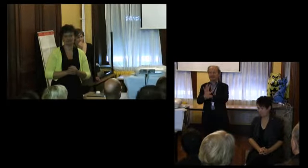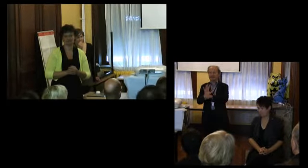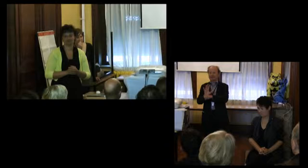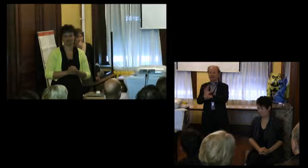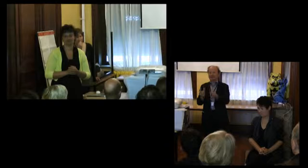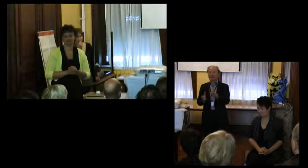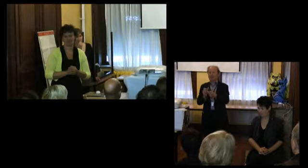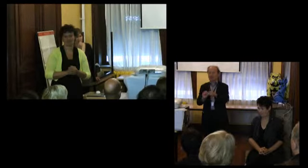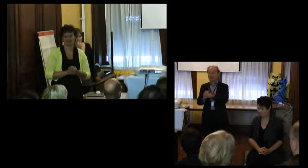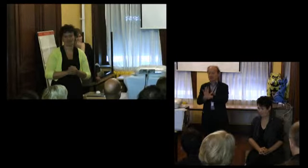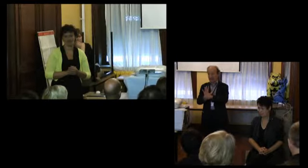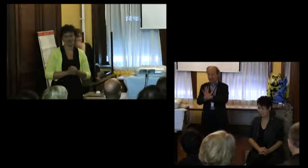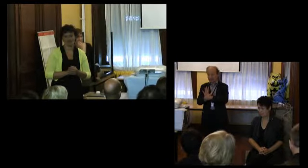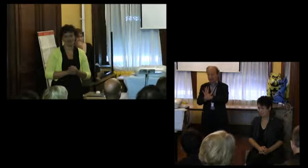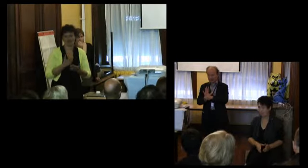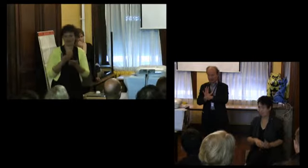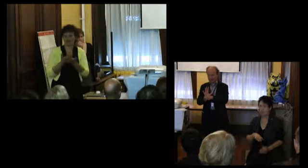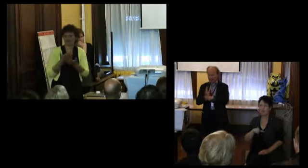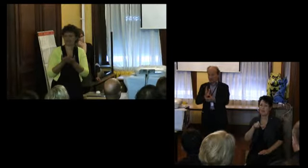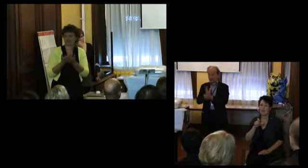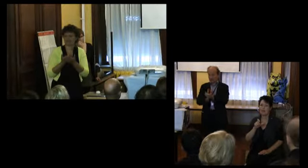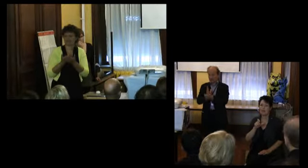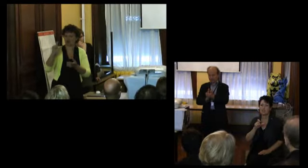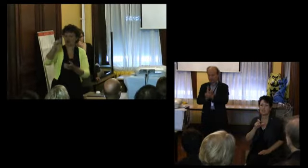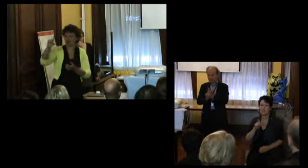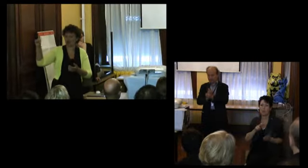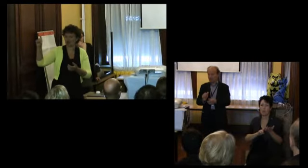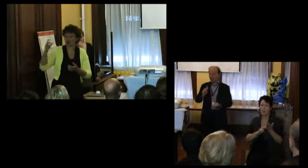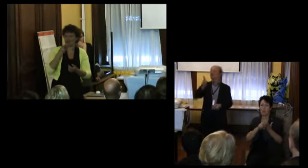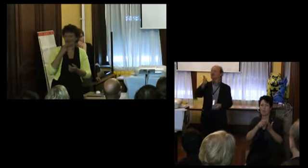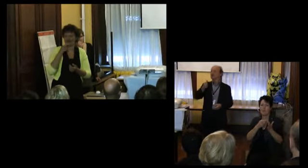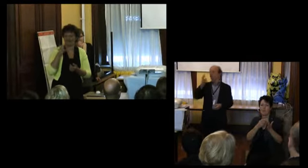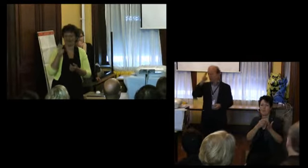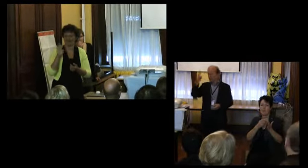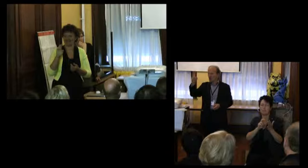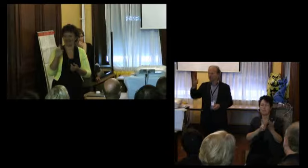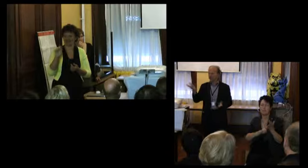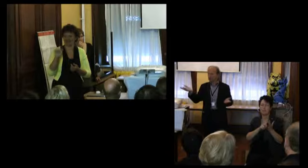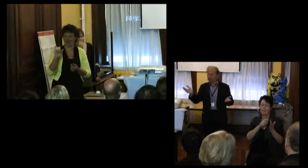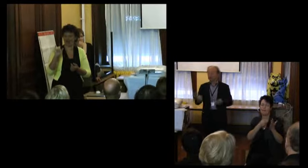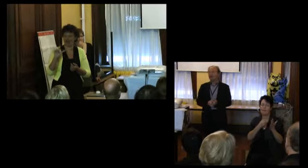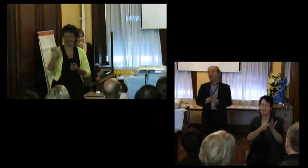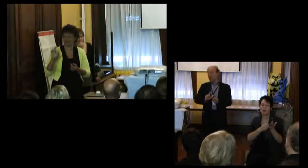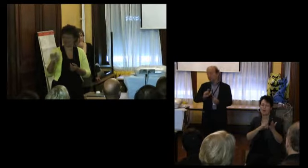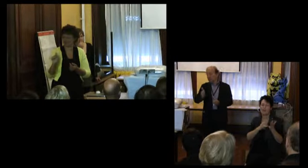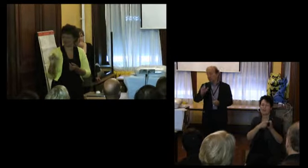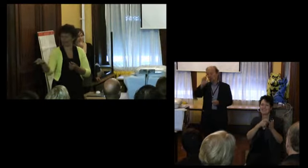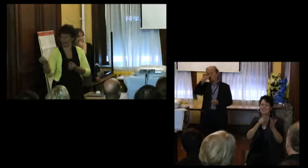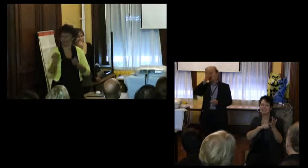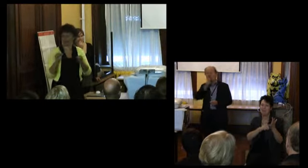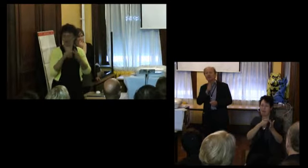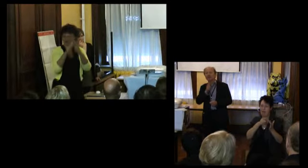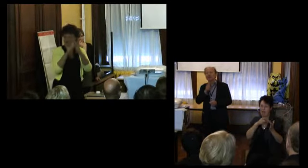It was in the Château de Versailles that we had the first video guide in